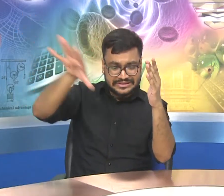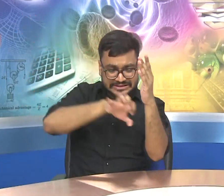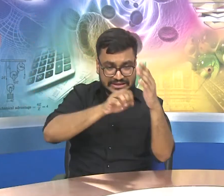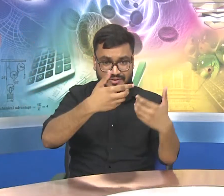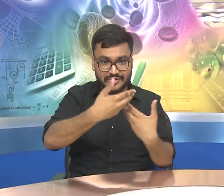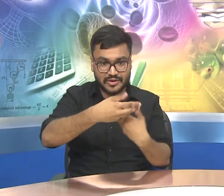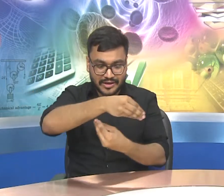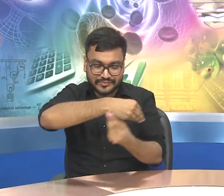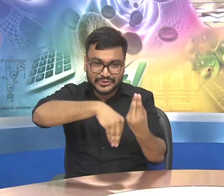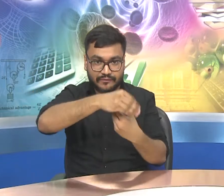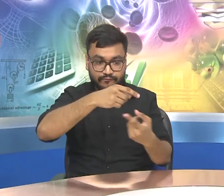Therefore,